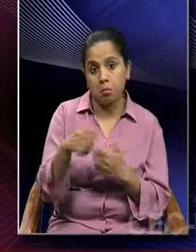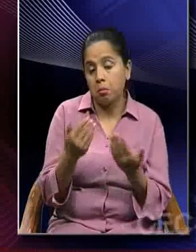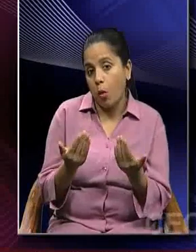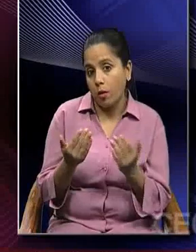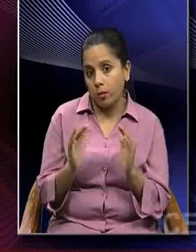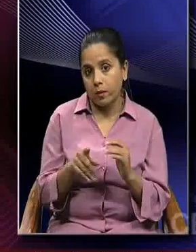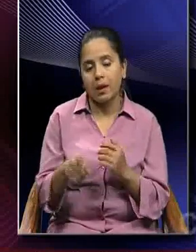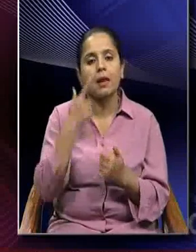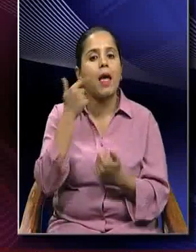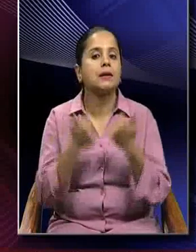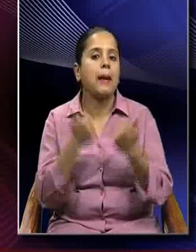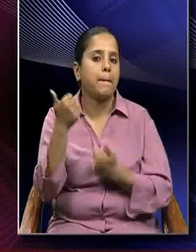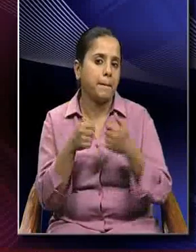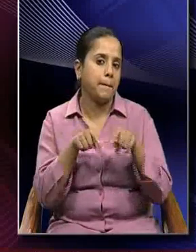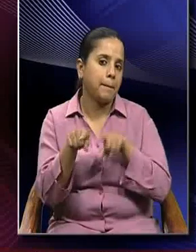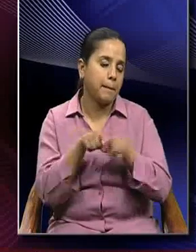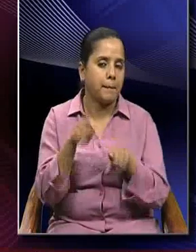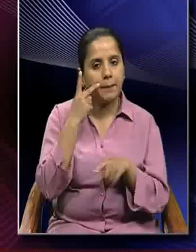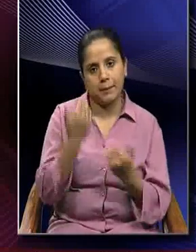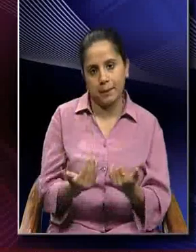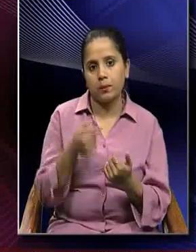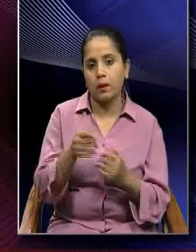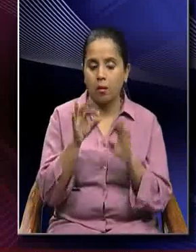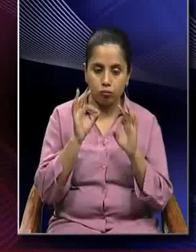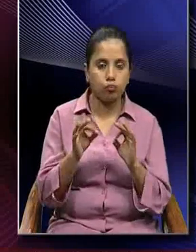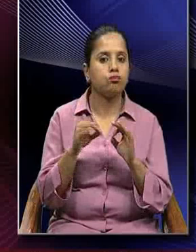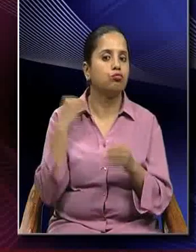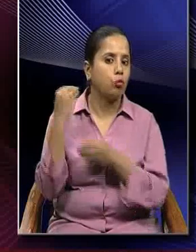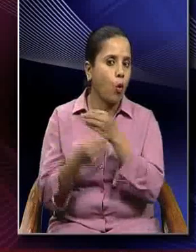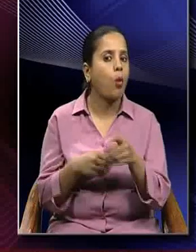the example of a proper research in quantitative tradition.